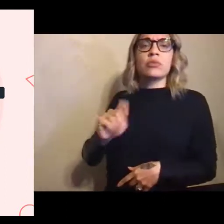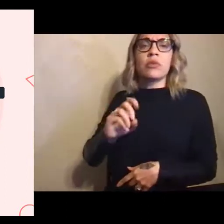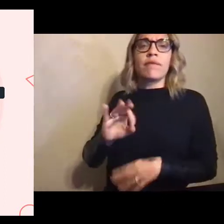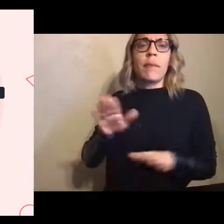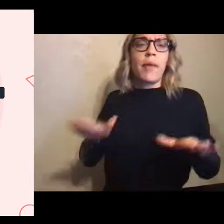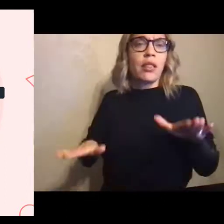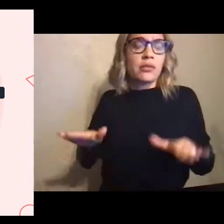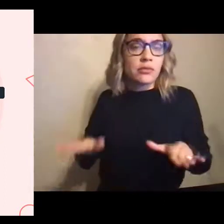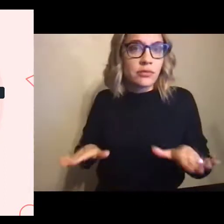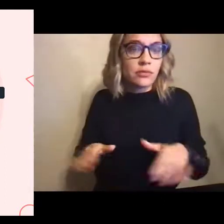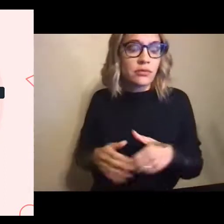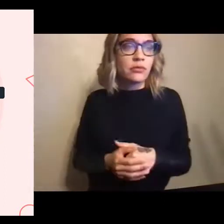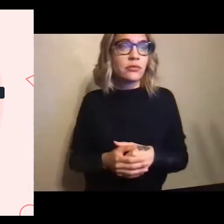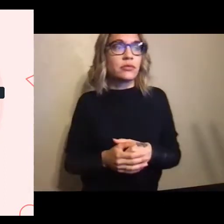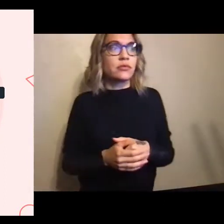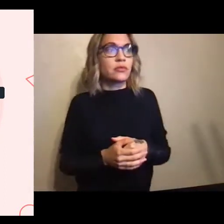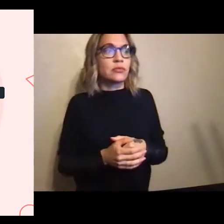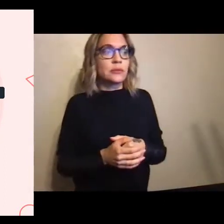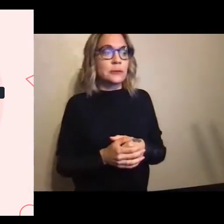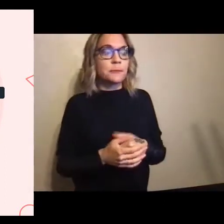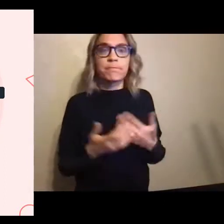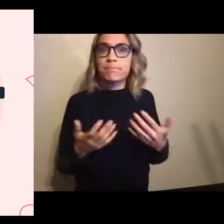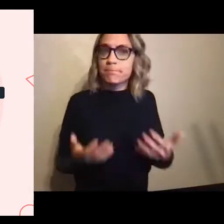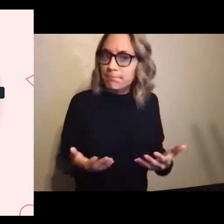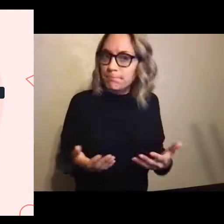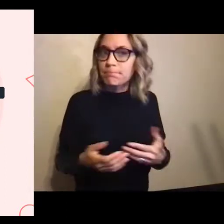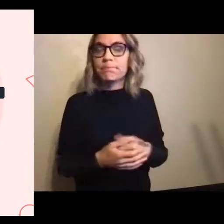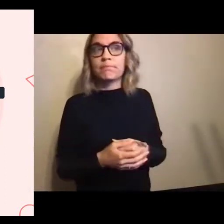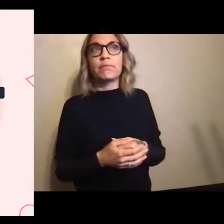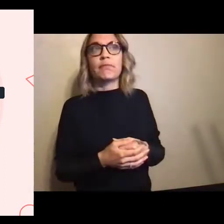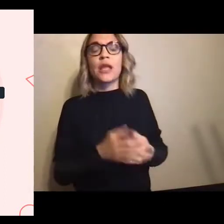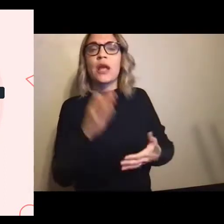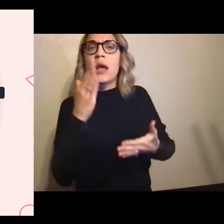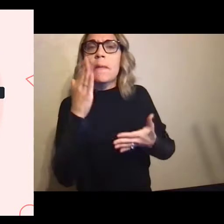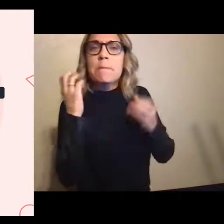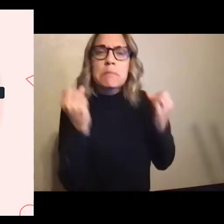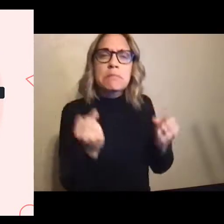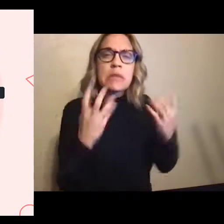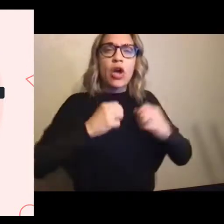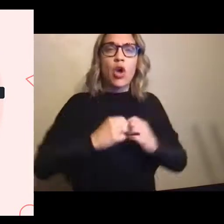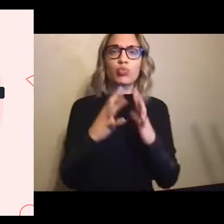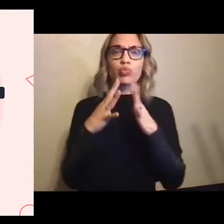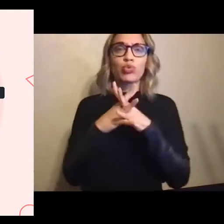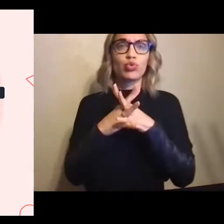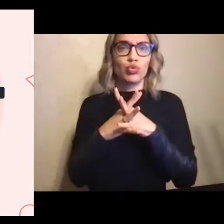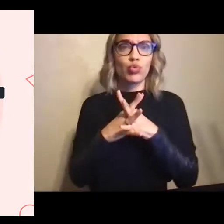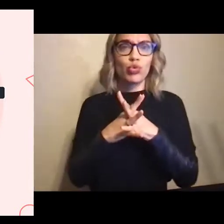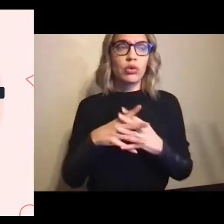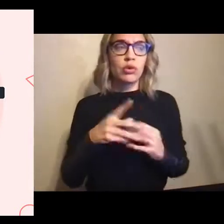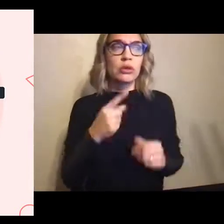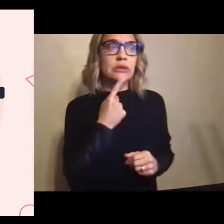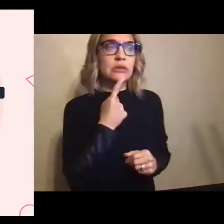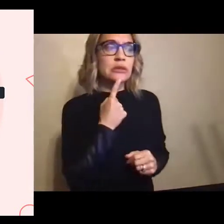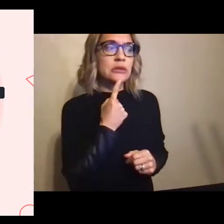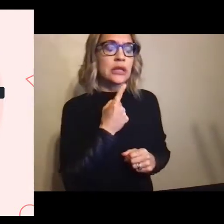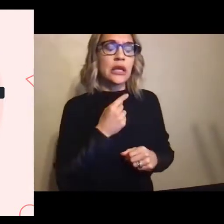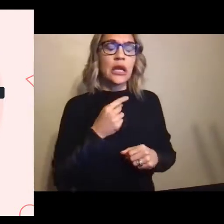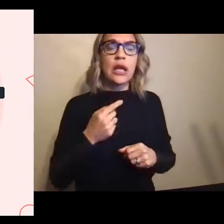And a lot of people say, oh, I feel out of balance, feel misaligned. And